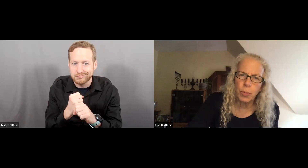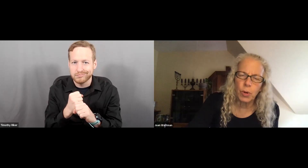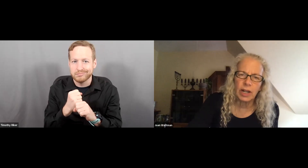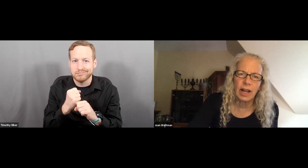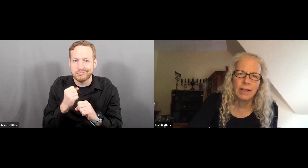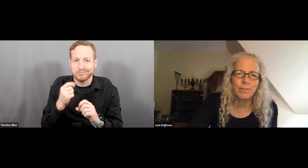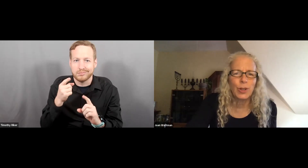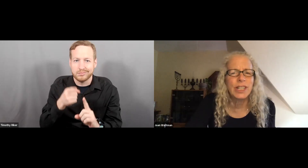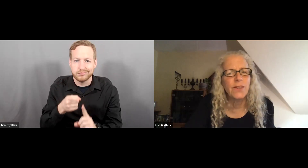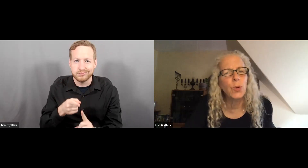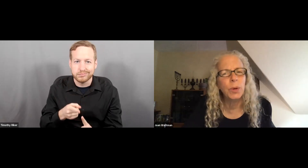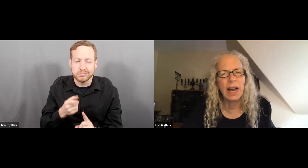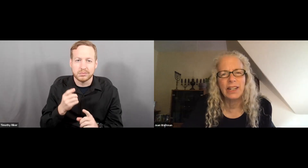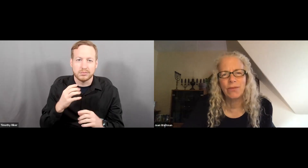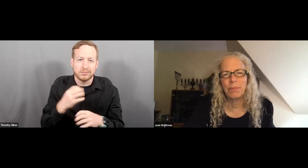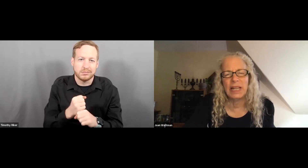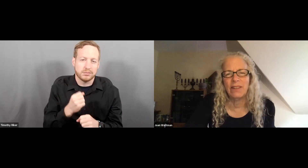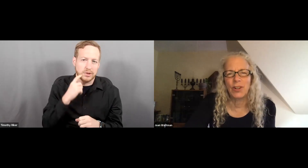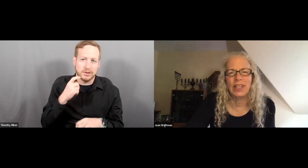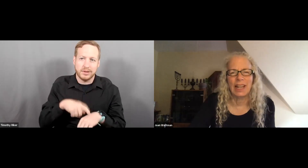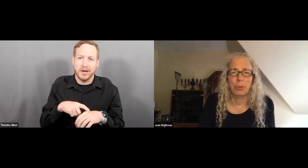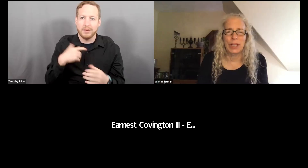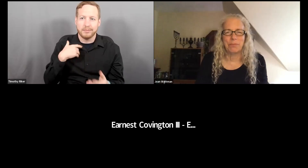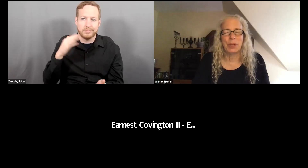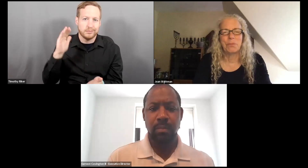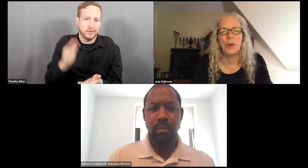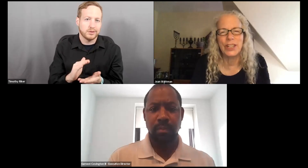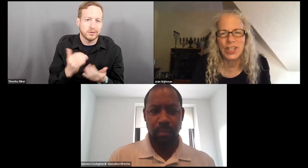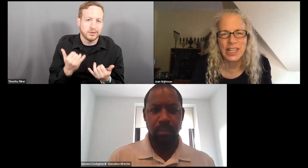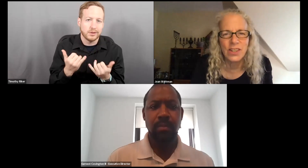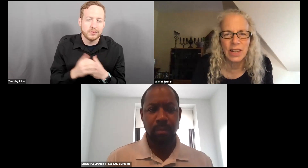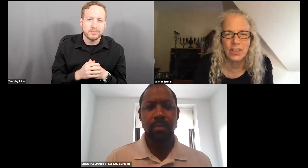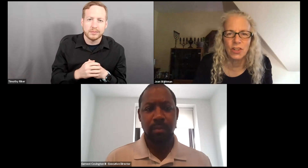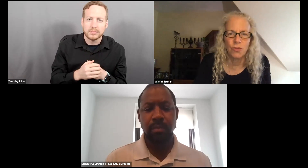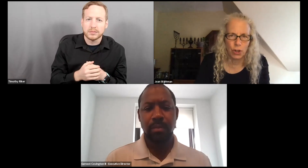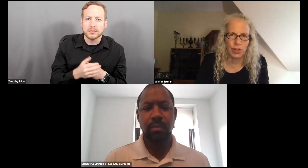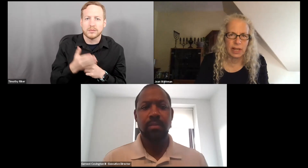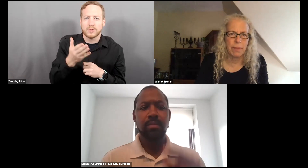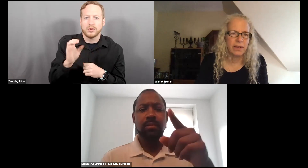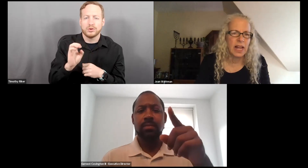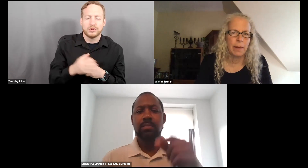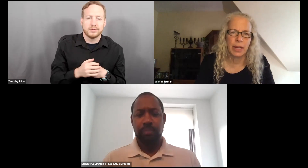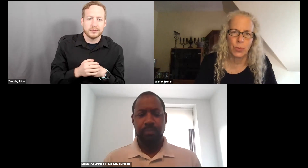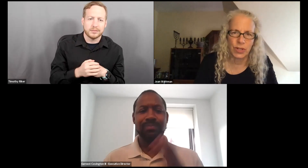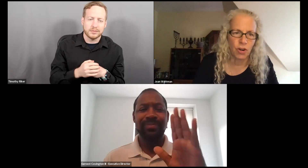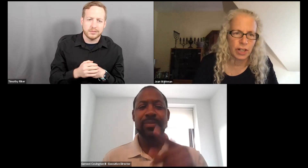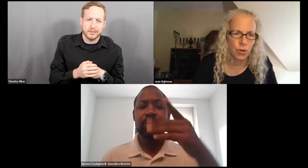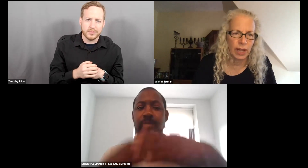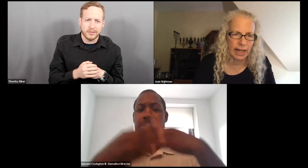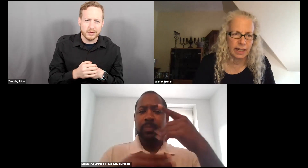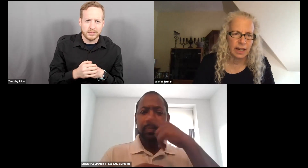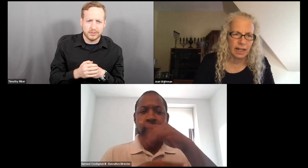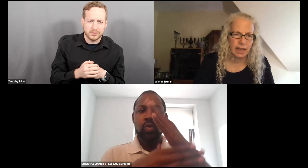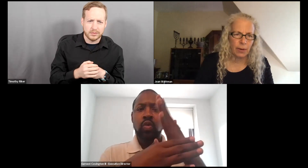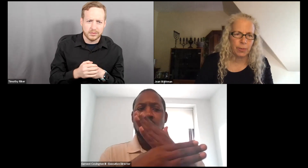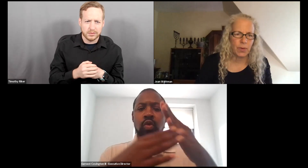director's report. Ernest, if you would mind being very like bullet point, just as to reduce the amount of time because we're starting so